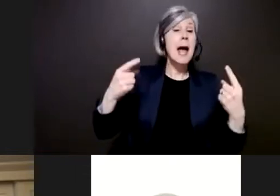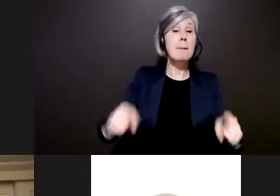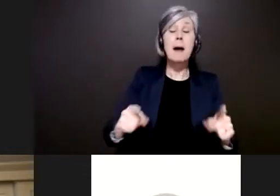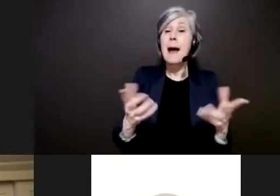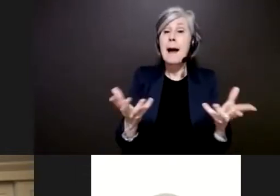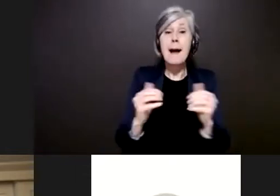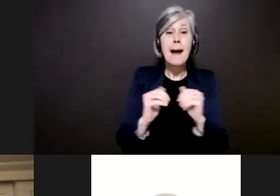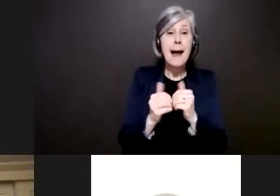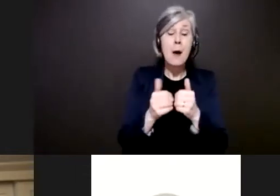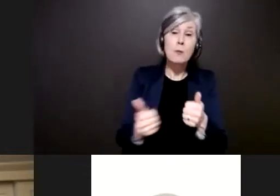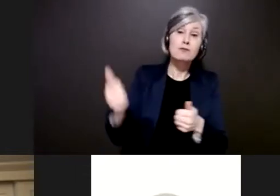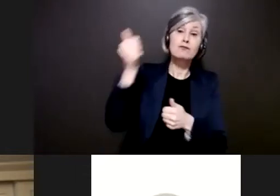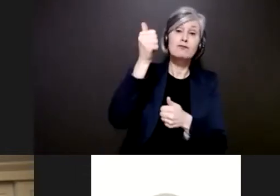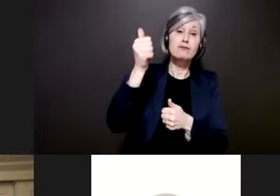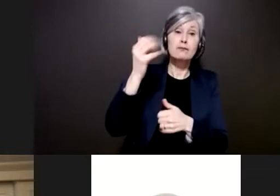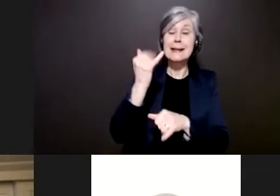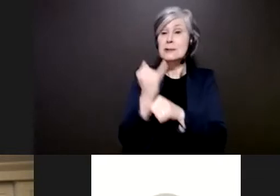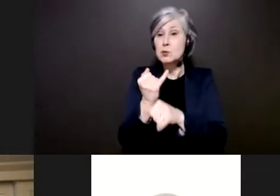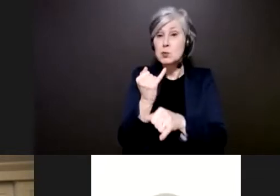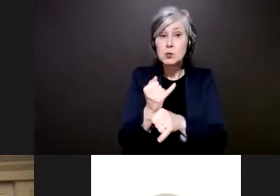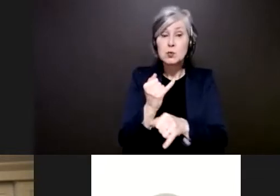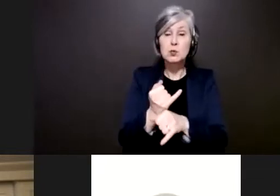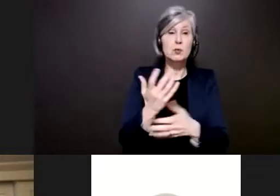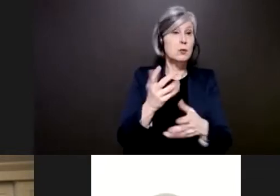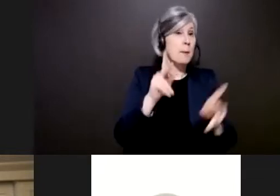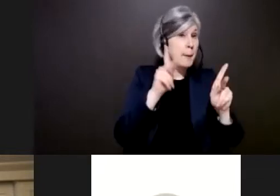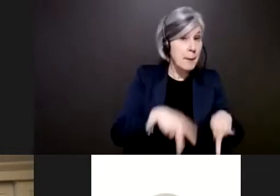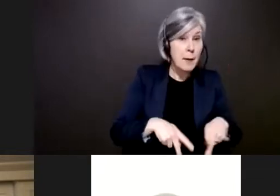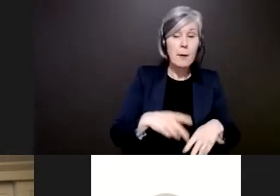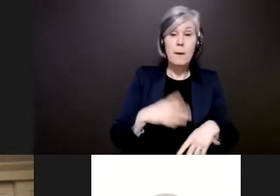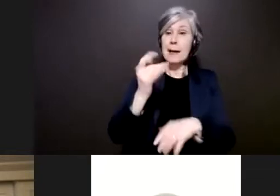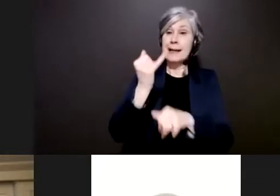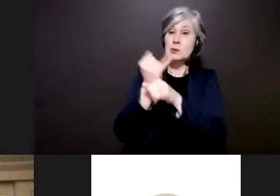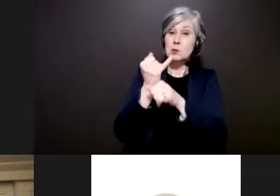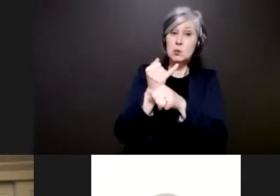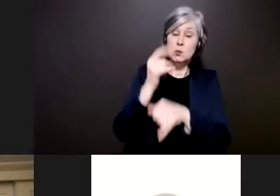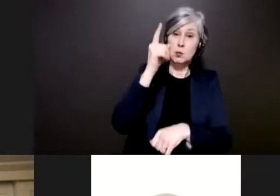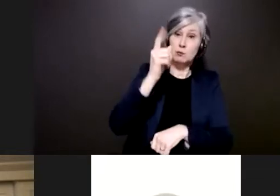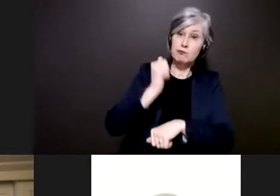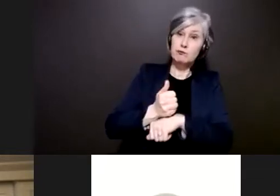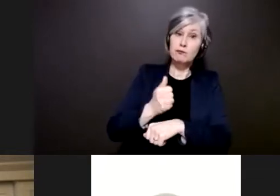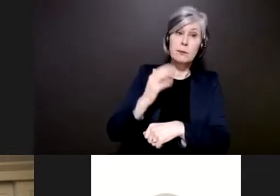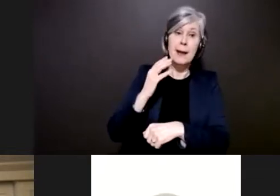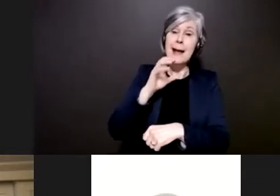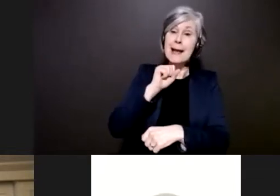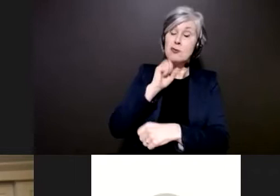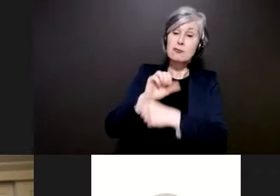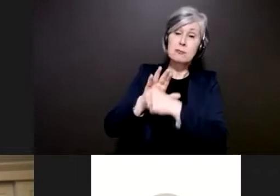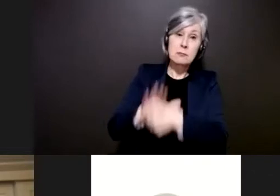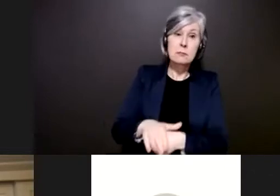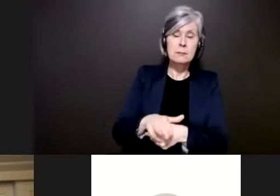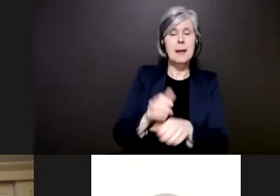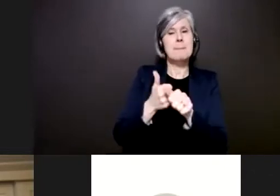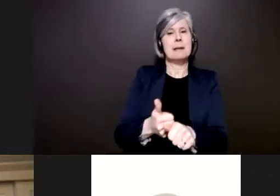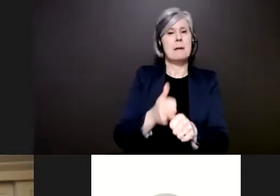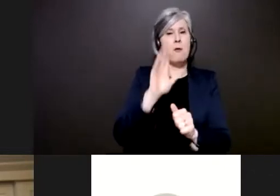Institutional ageism refers to the laws, the rules, the social norms, the policies, and practices within